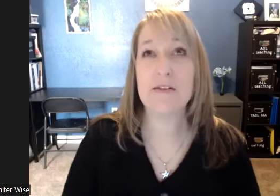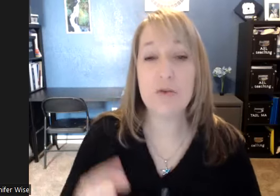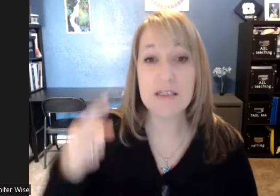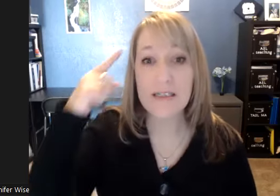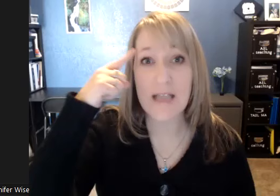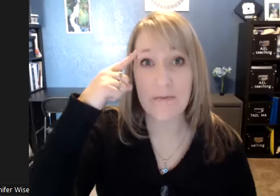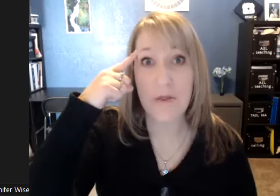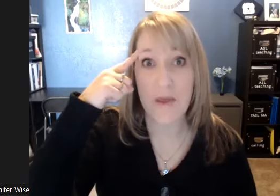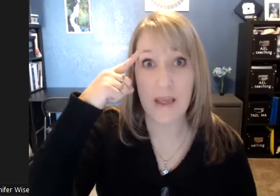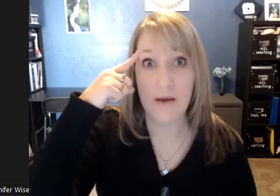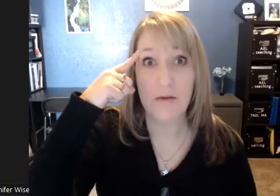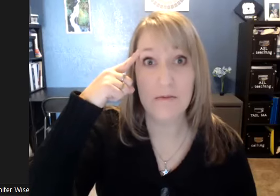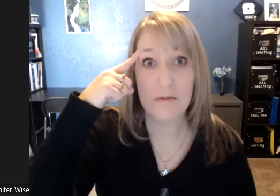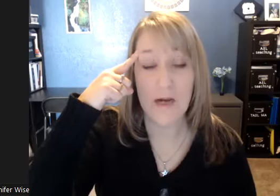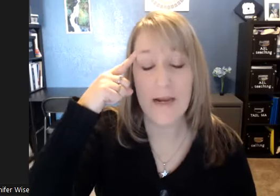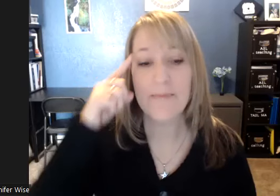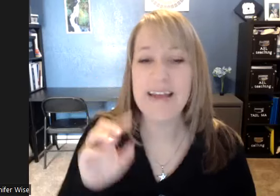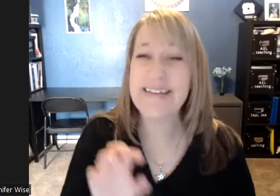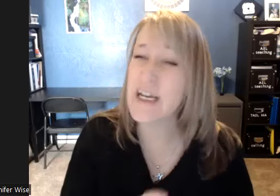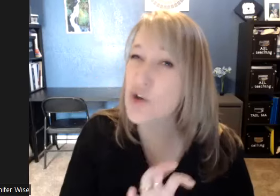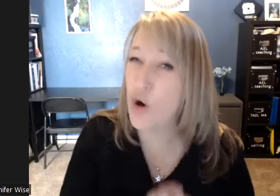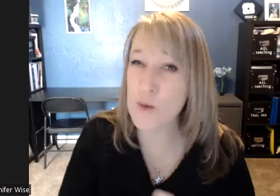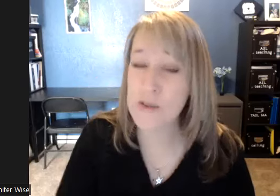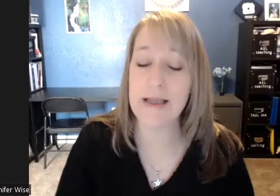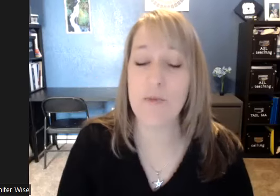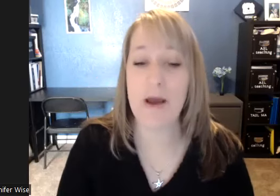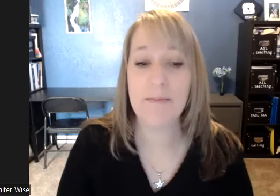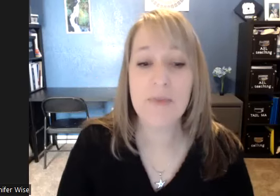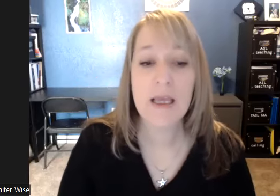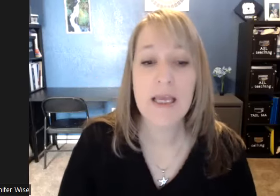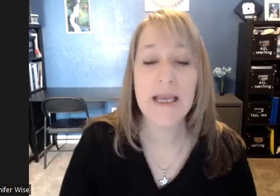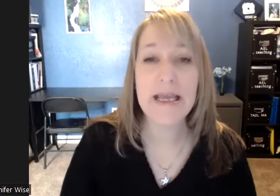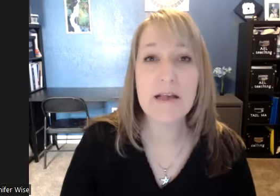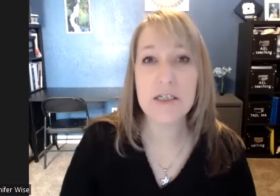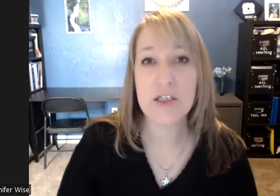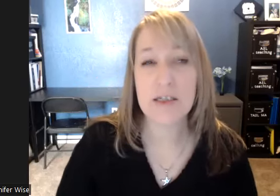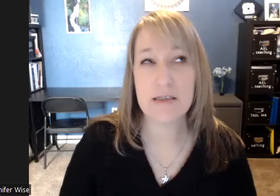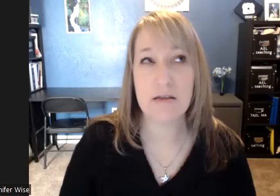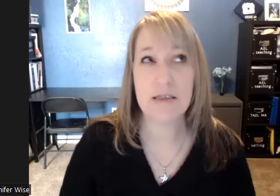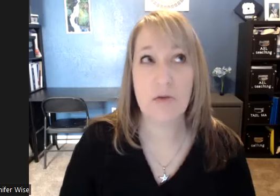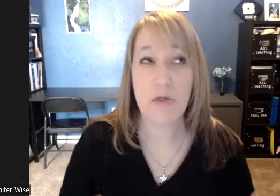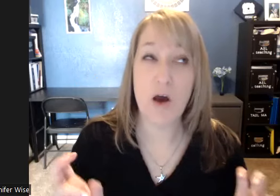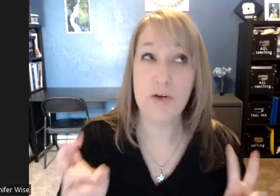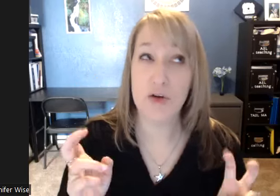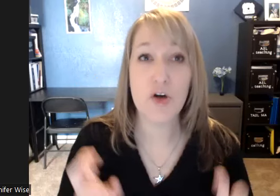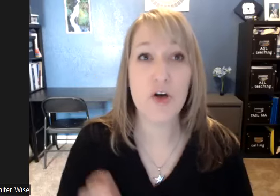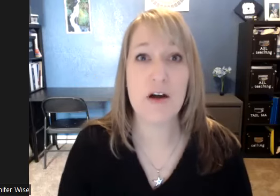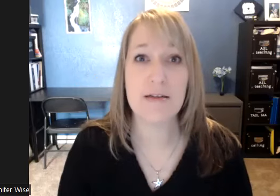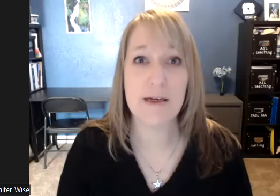So this is a sign for think, right? It's signed almost the same way. In English, this thought occur